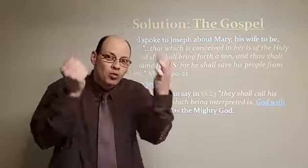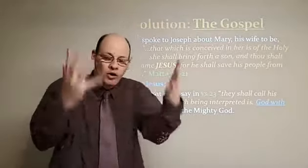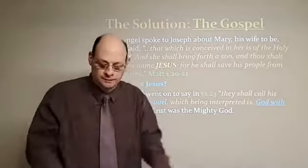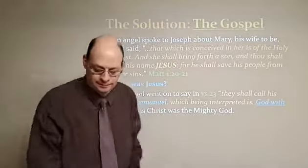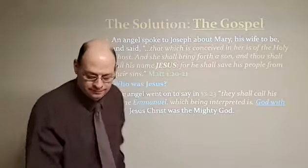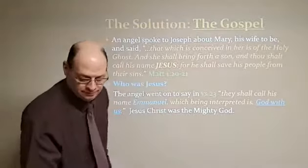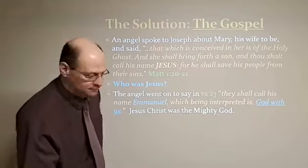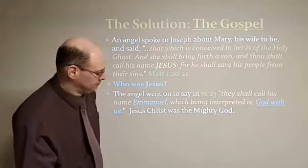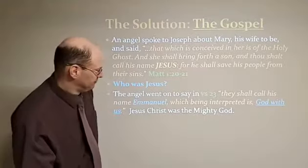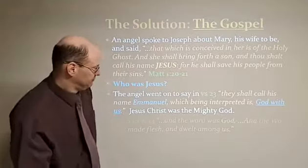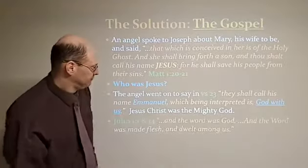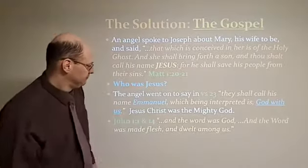praise the Lord hallelujah